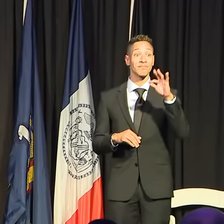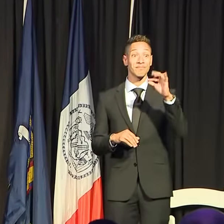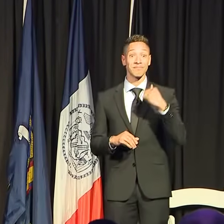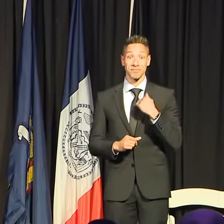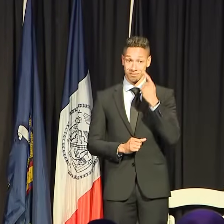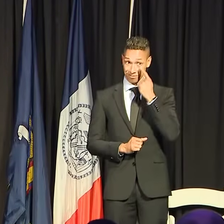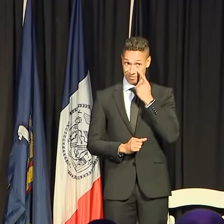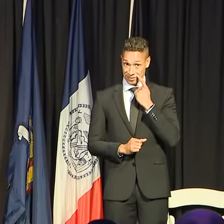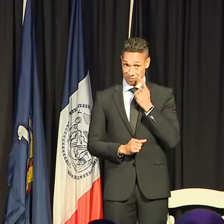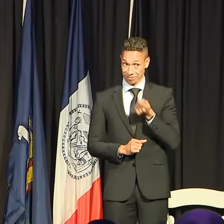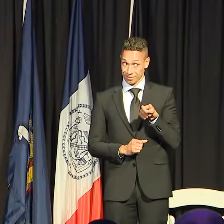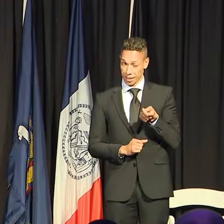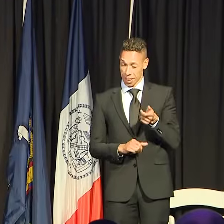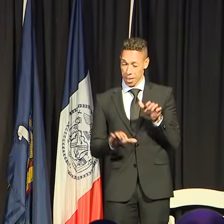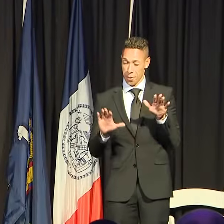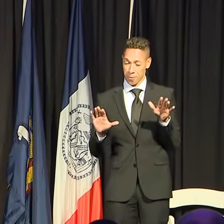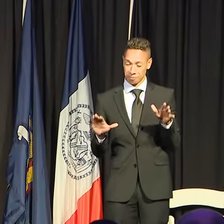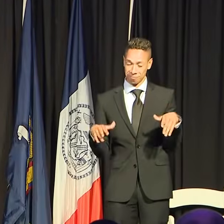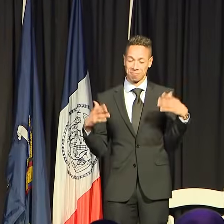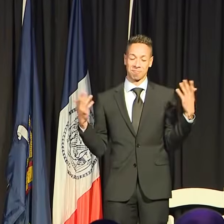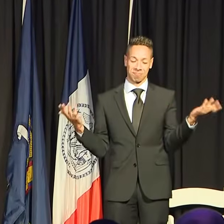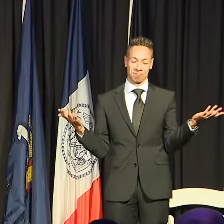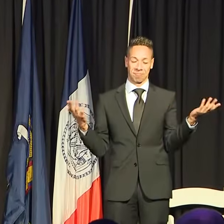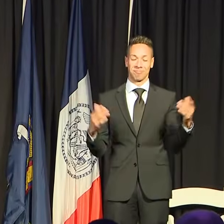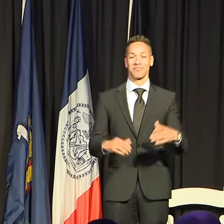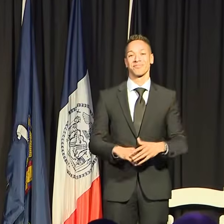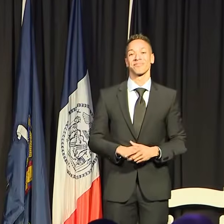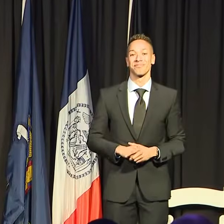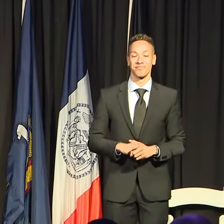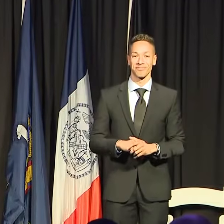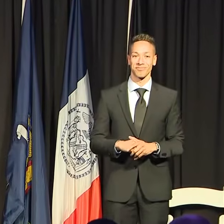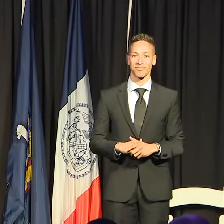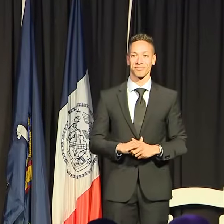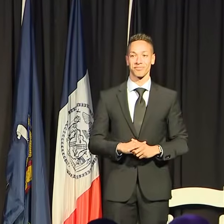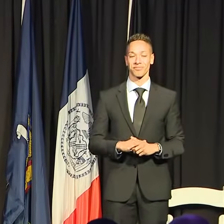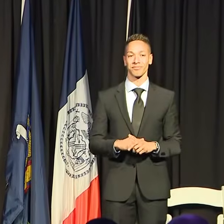up a little bit, oh well.